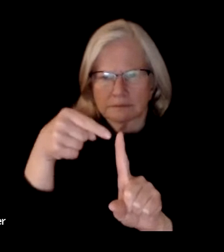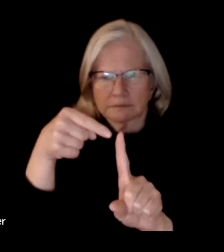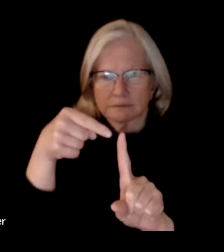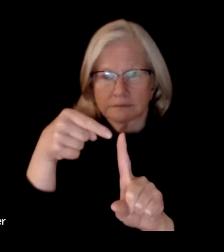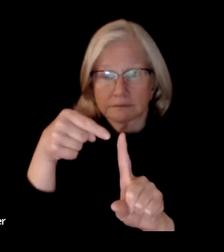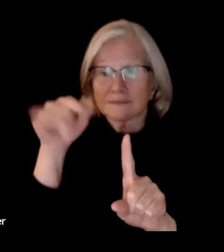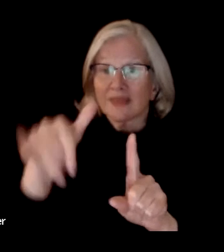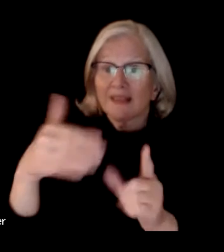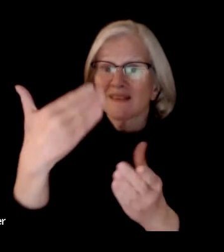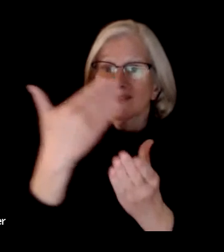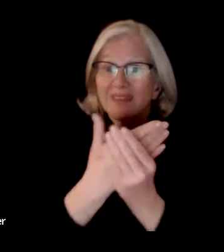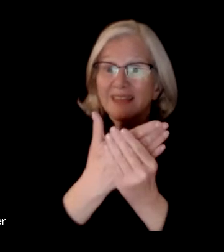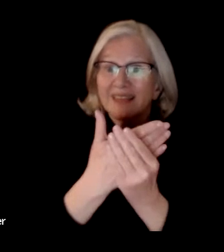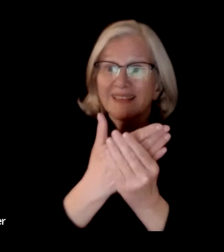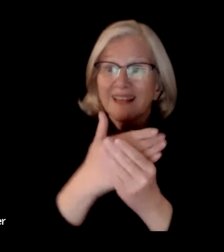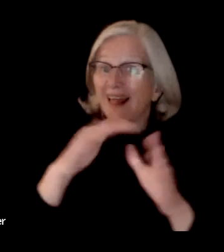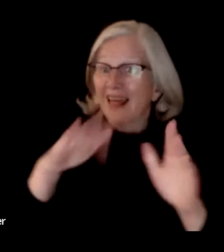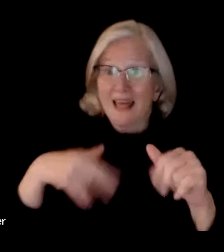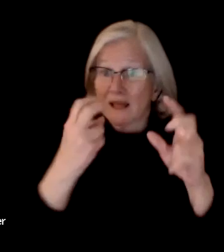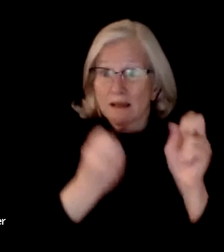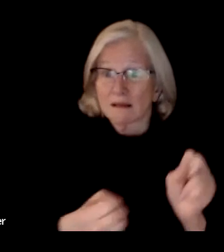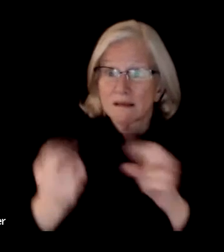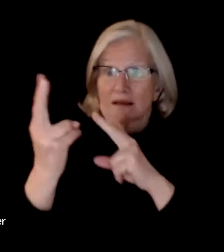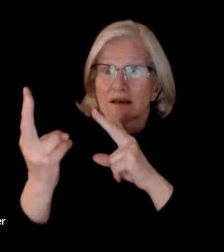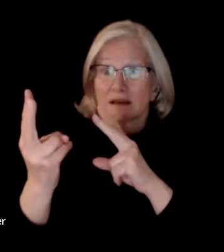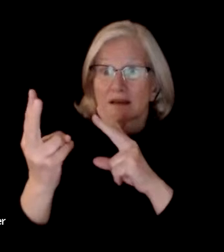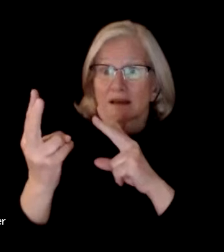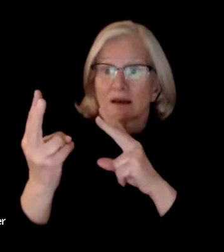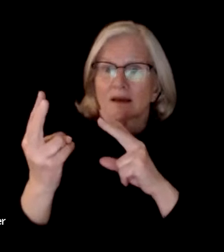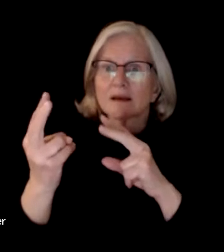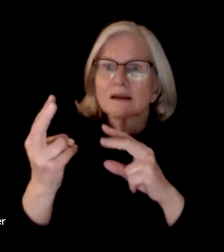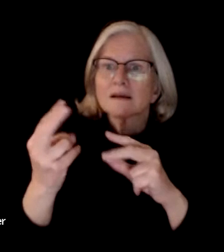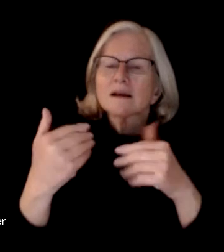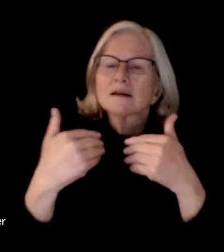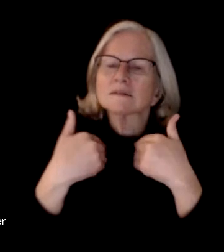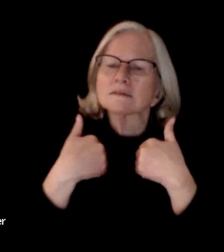delayed in loading, or that we were delayed in loading, contained